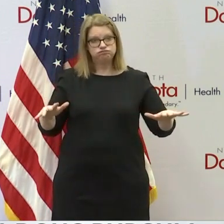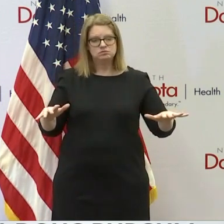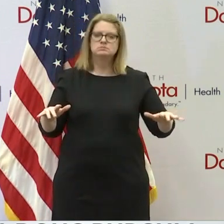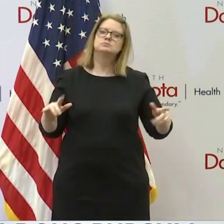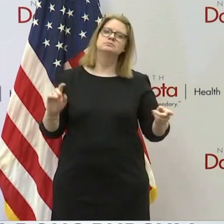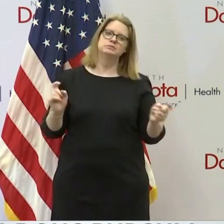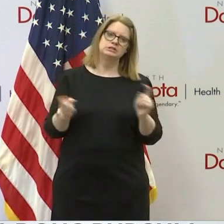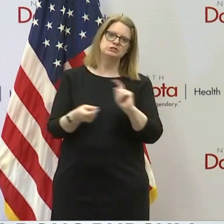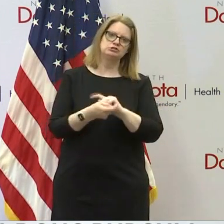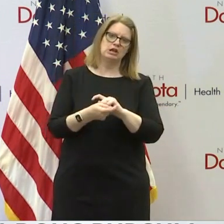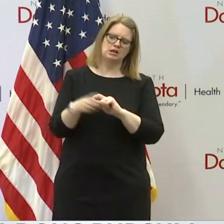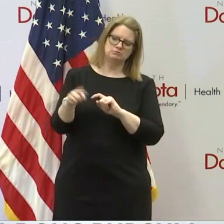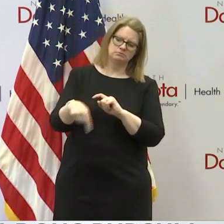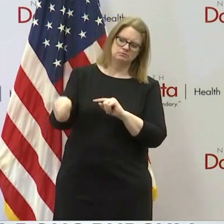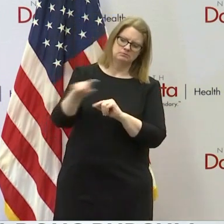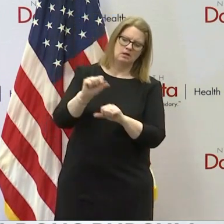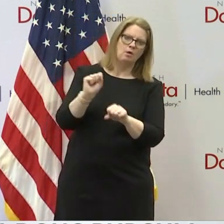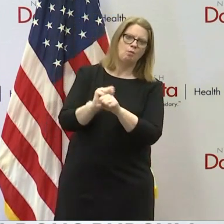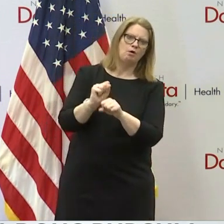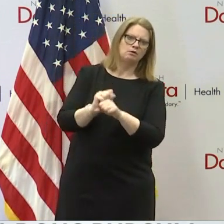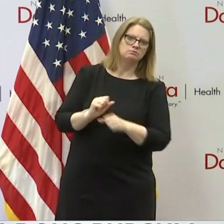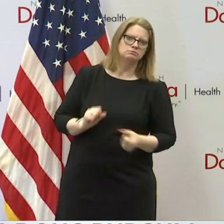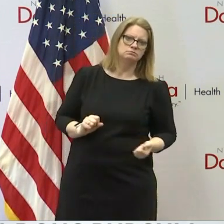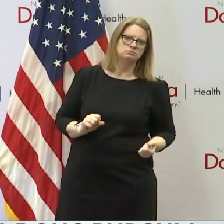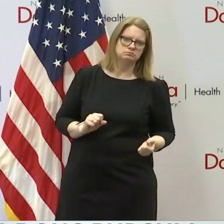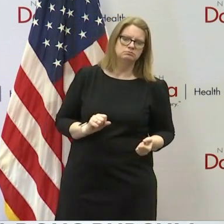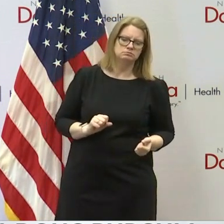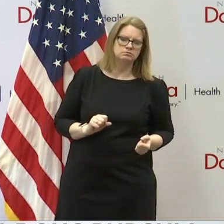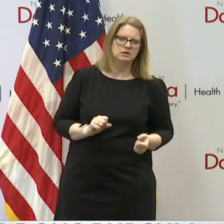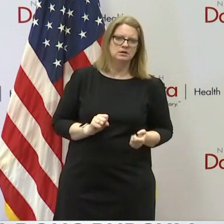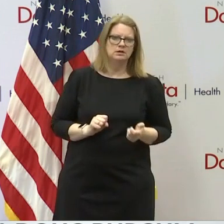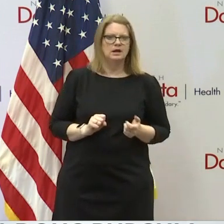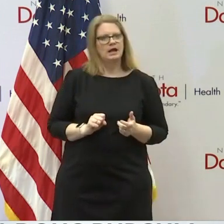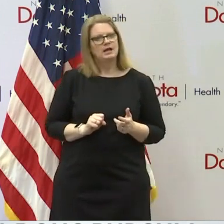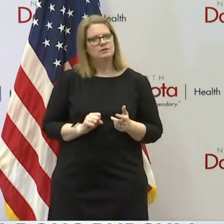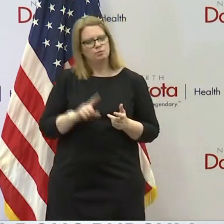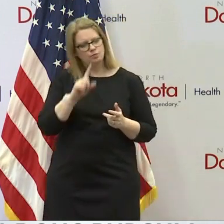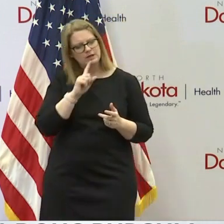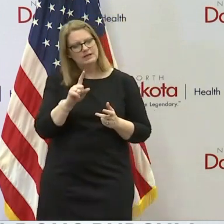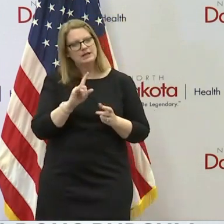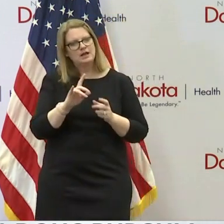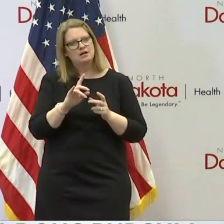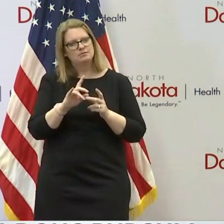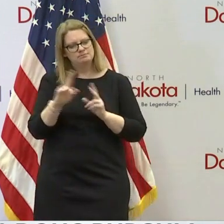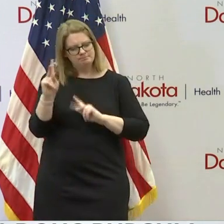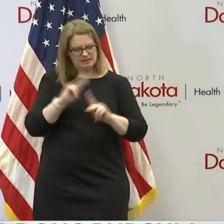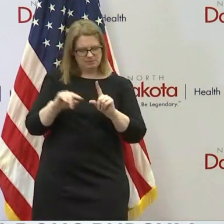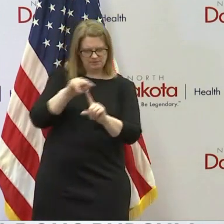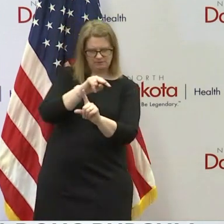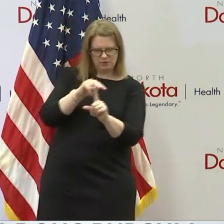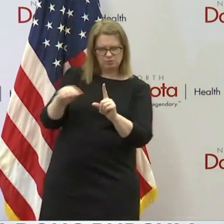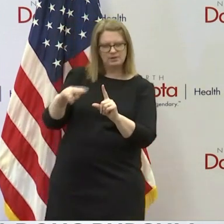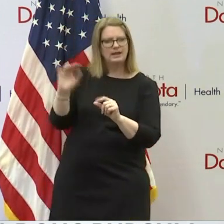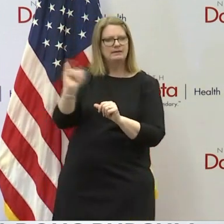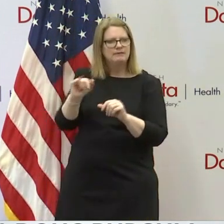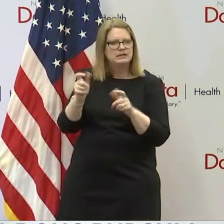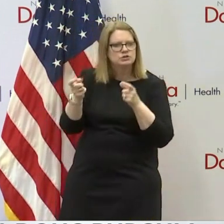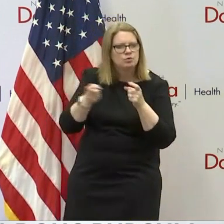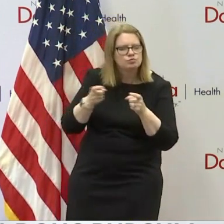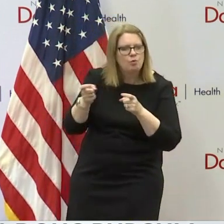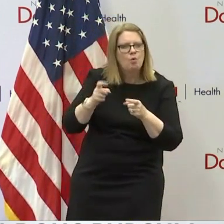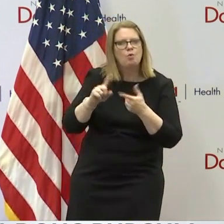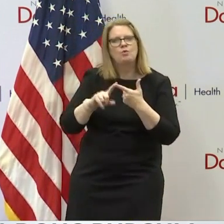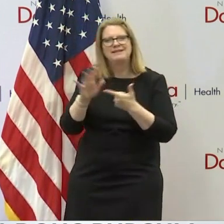change the way people think about facility management in terms of infection control, in terms